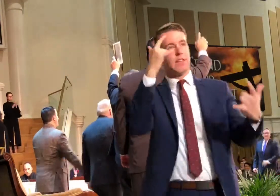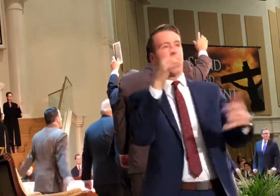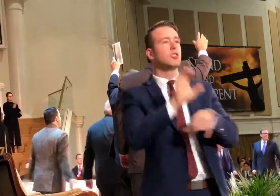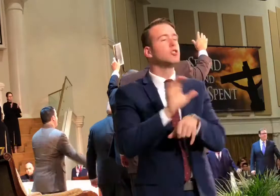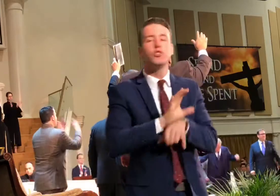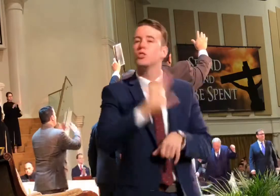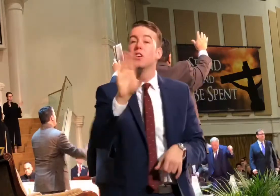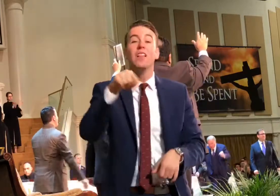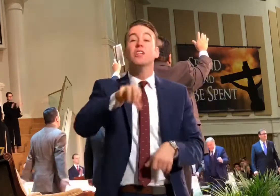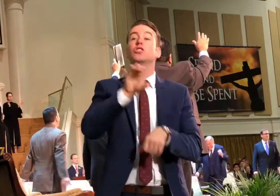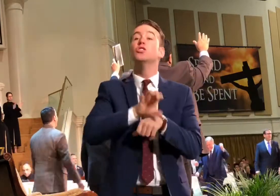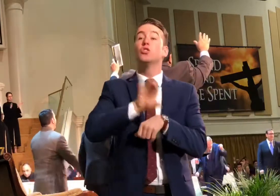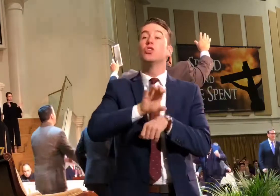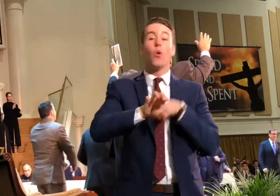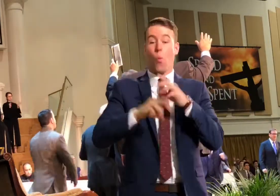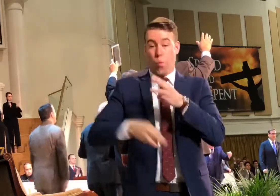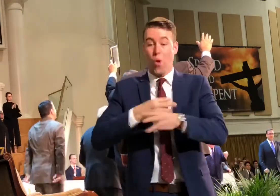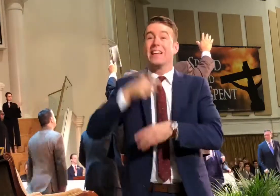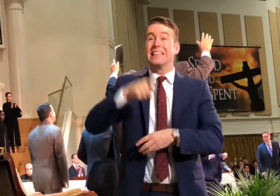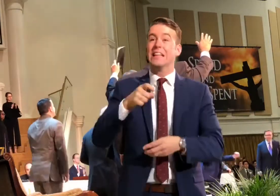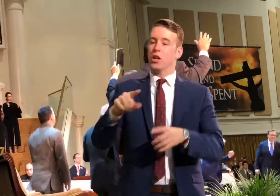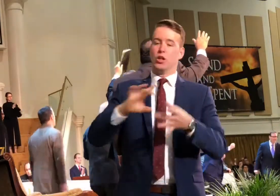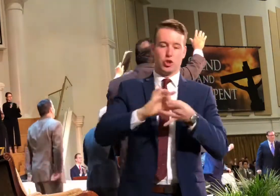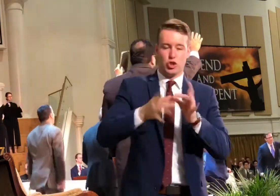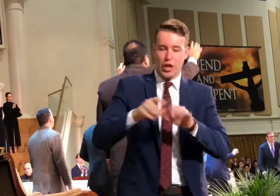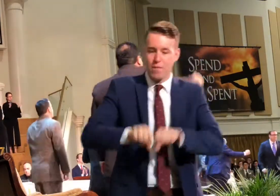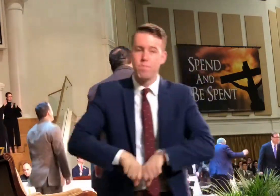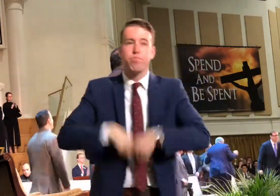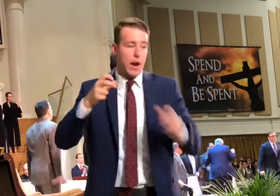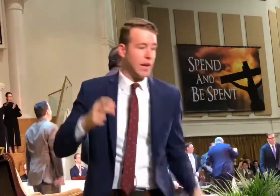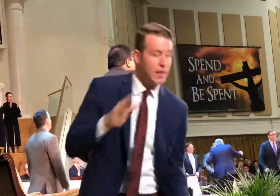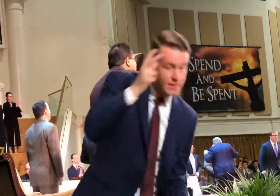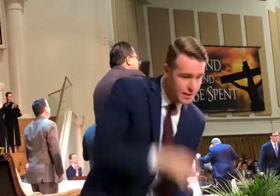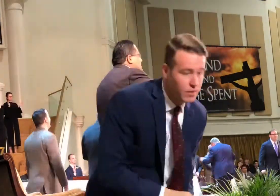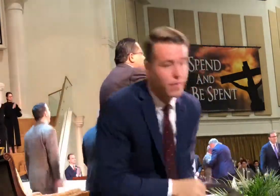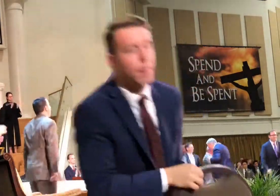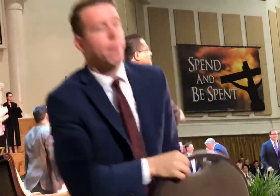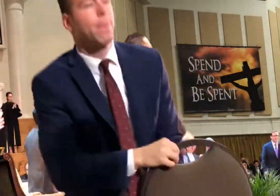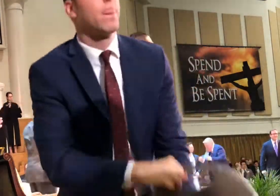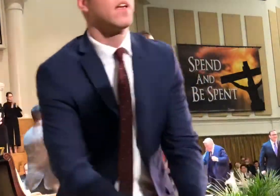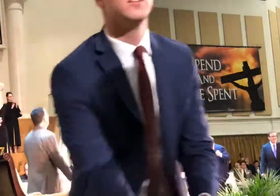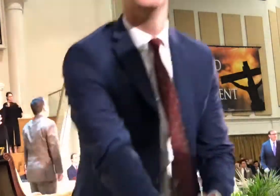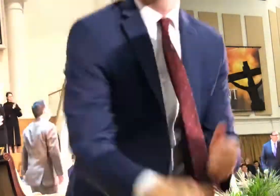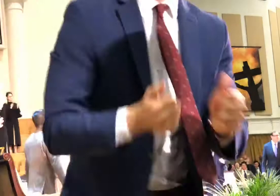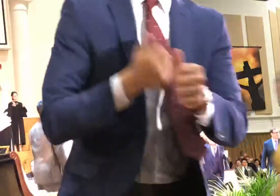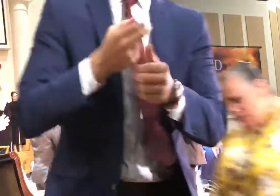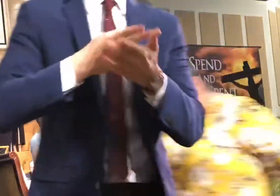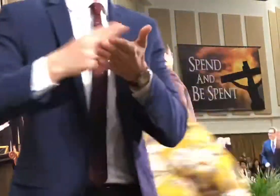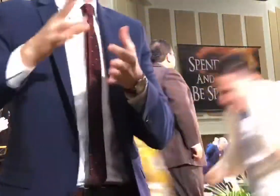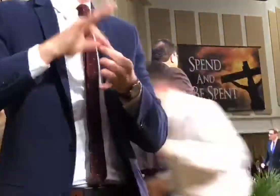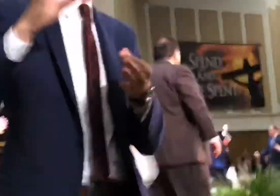church. It needs chain breaking, devil chasing, Holy Ghost.